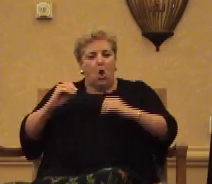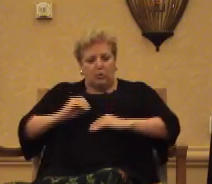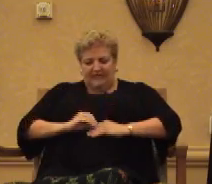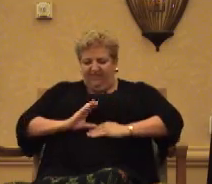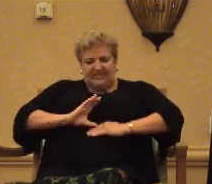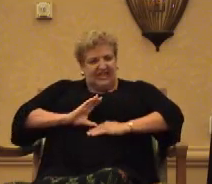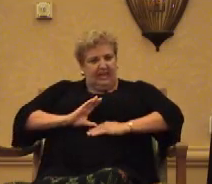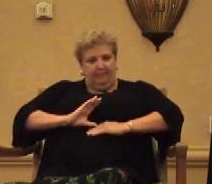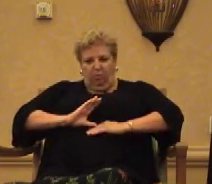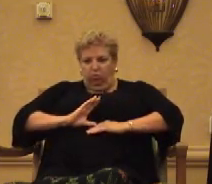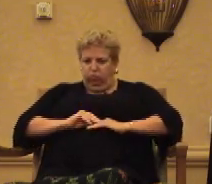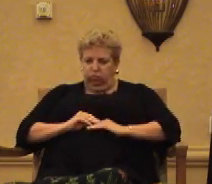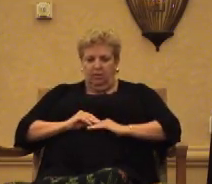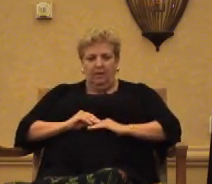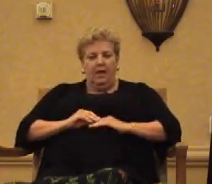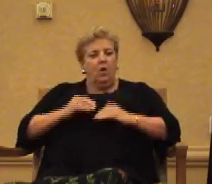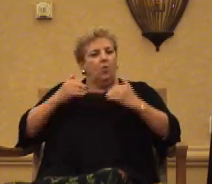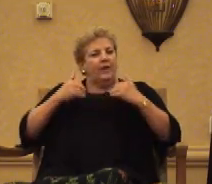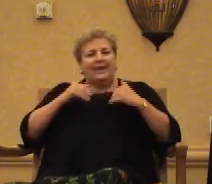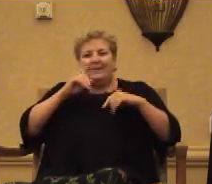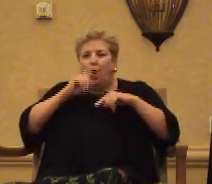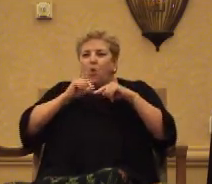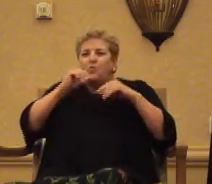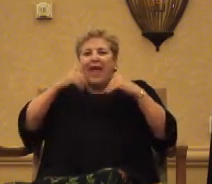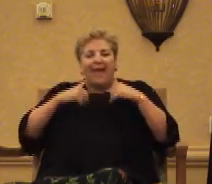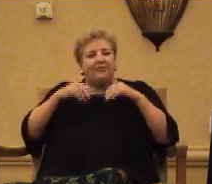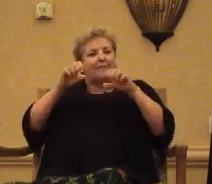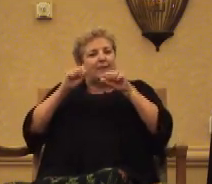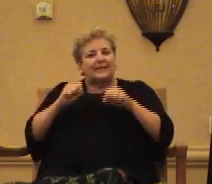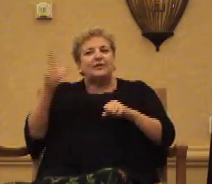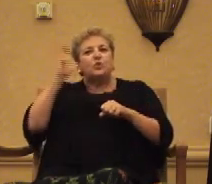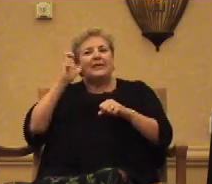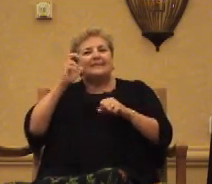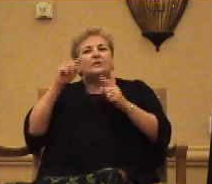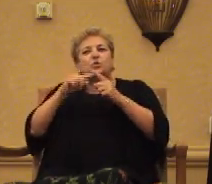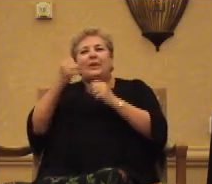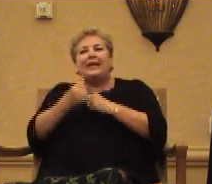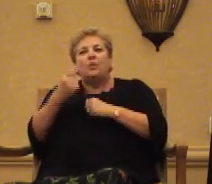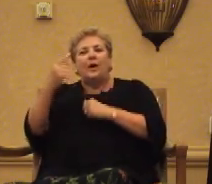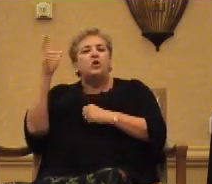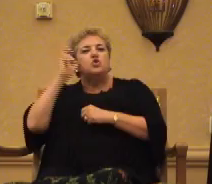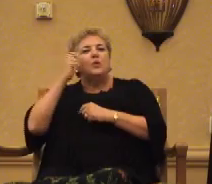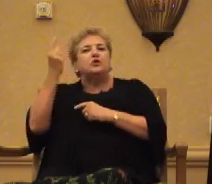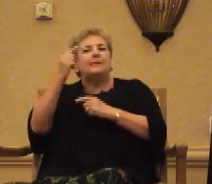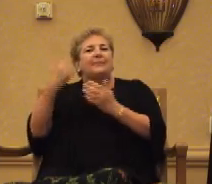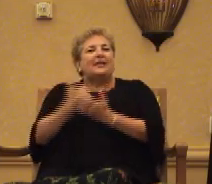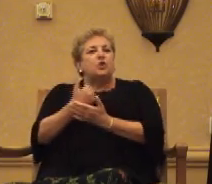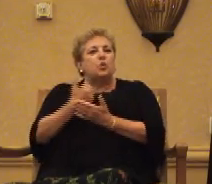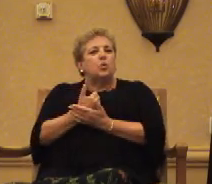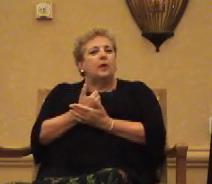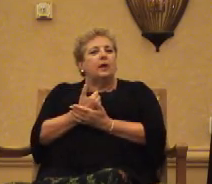an inability to listen to anybody in order to hear anything new. I can only listen to see how I'm already